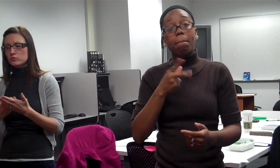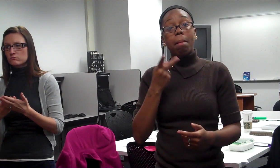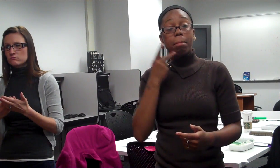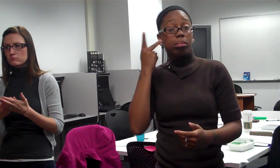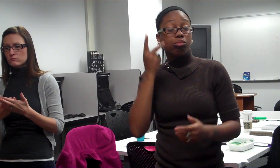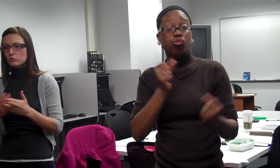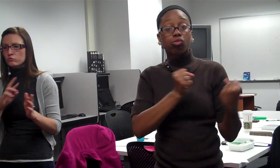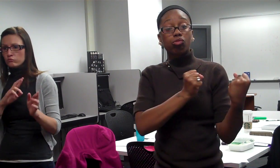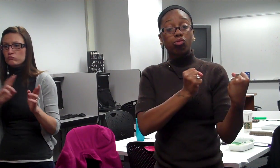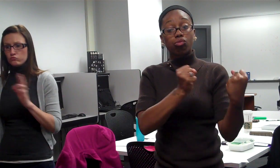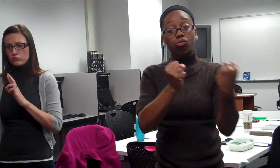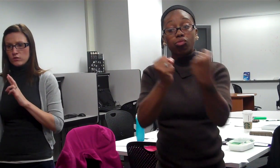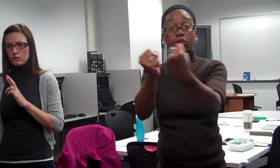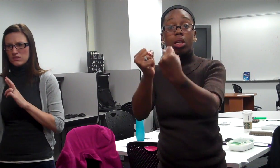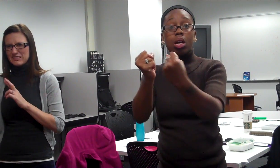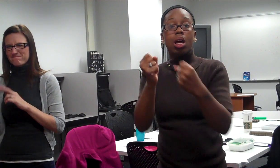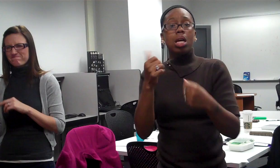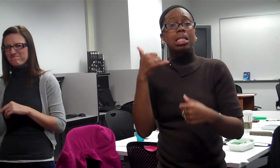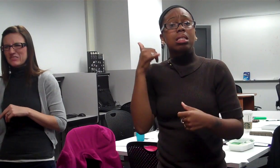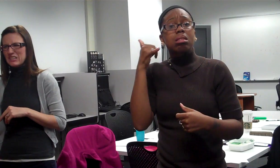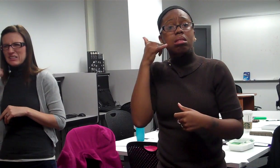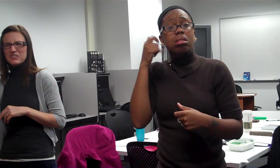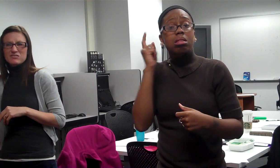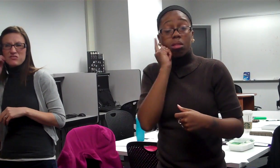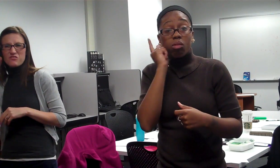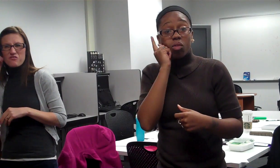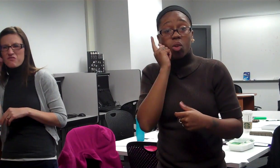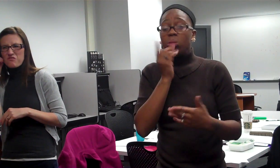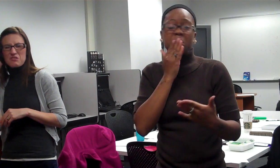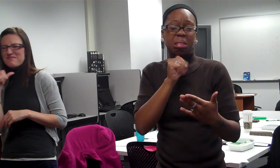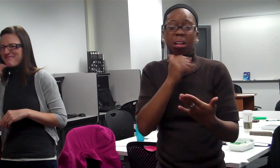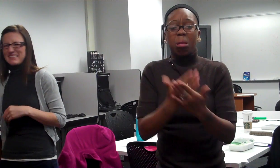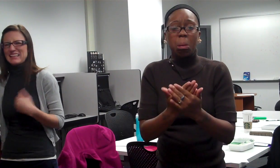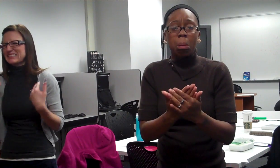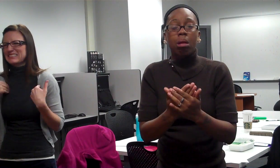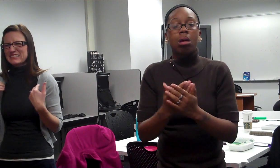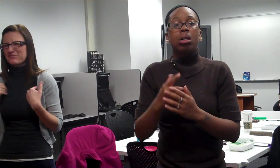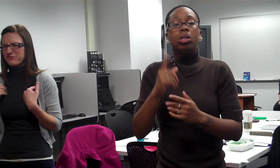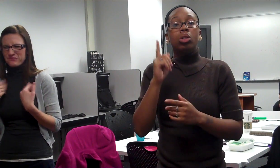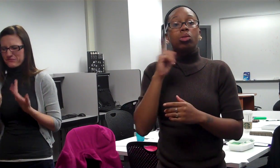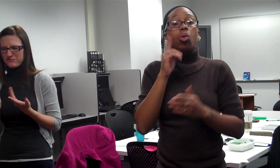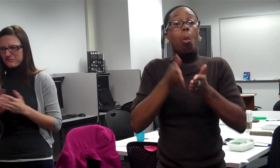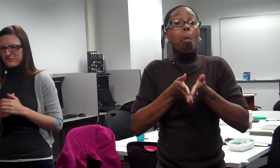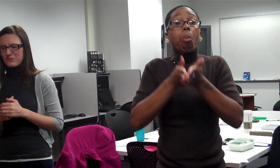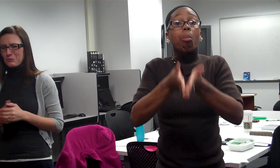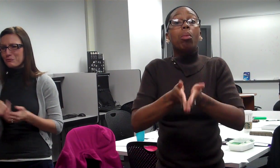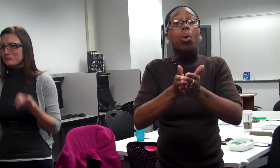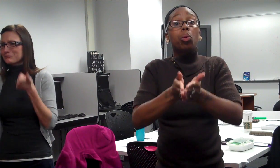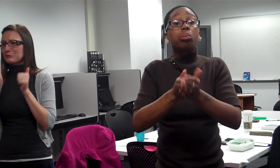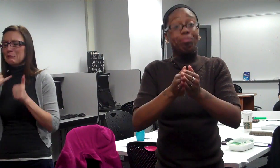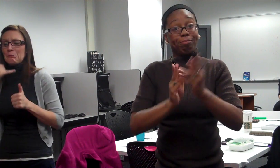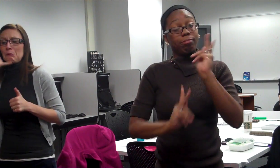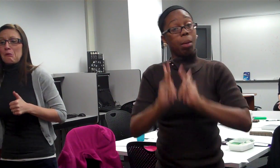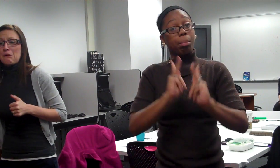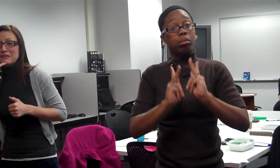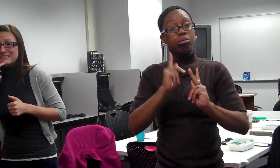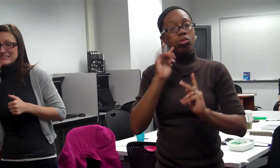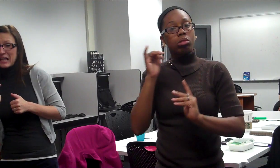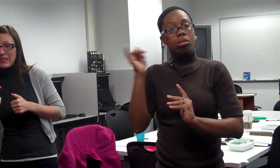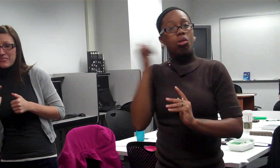not very good cell phone reception, so the boat place is trying to call my parents and say, we're running late, we're sorry, please wait